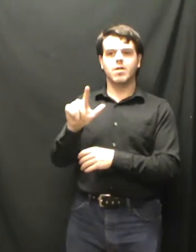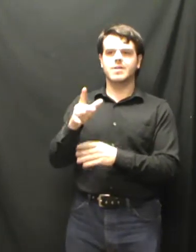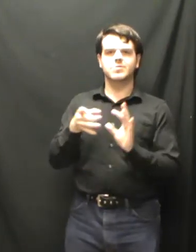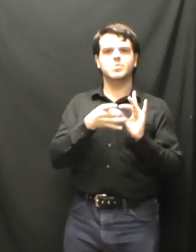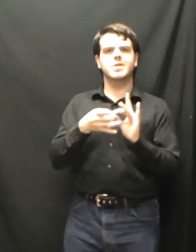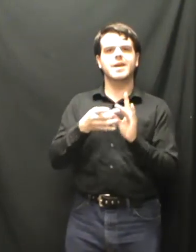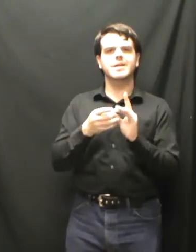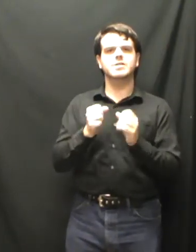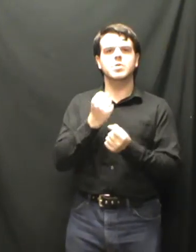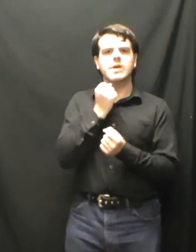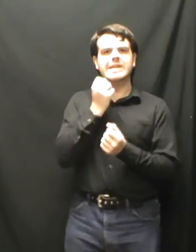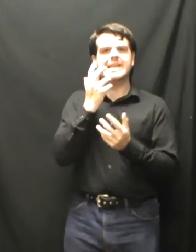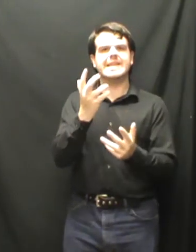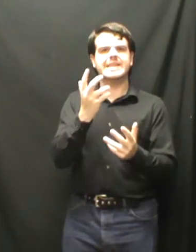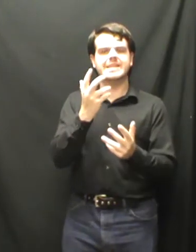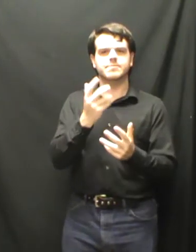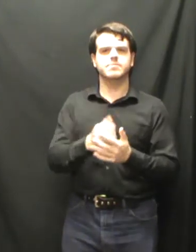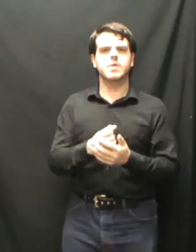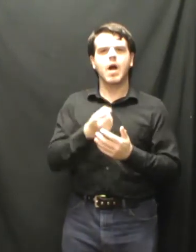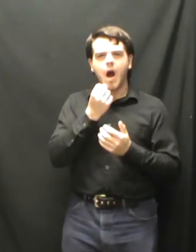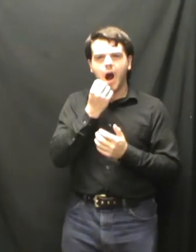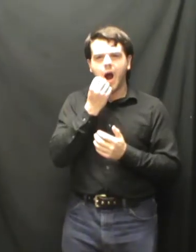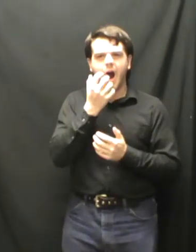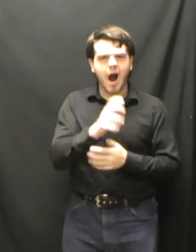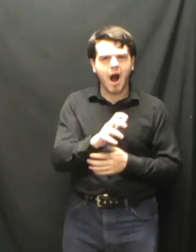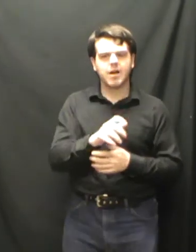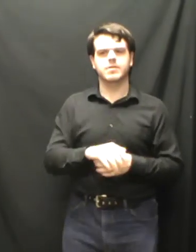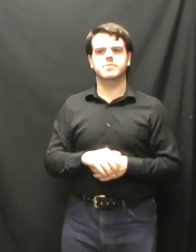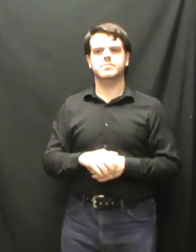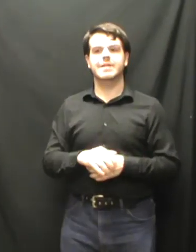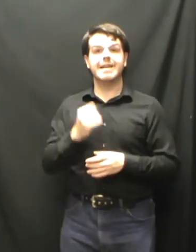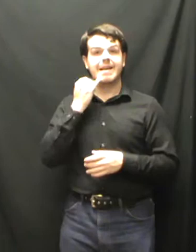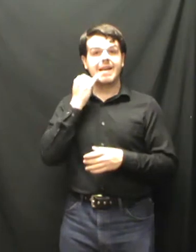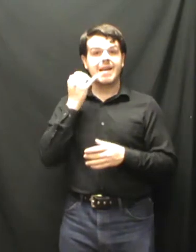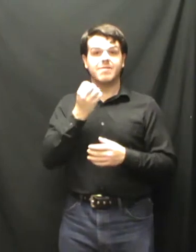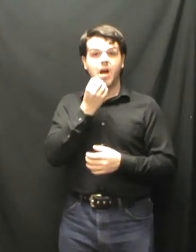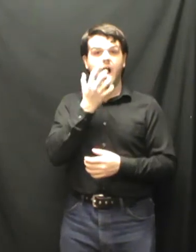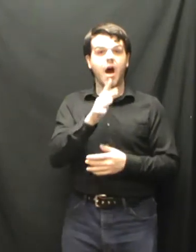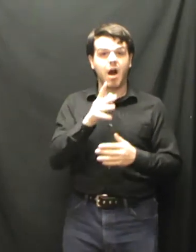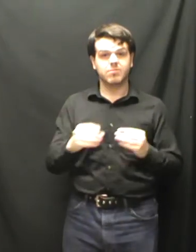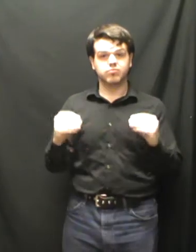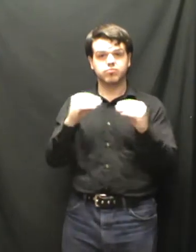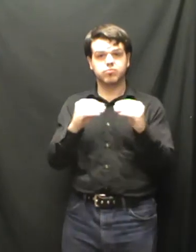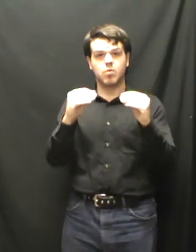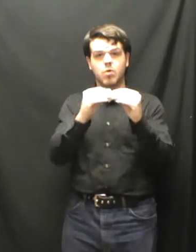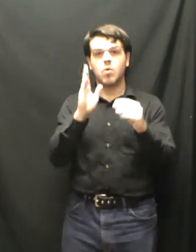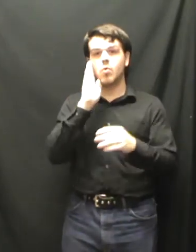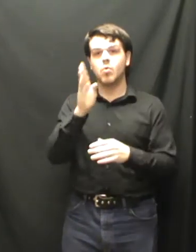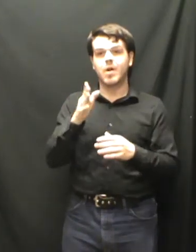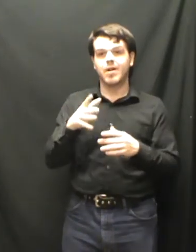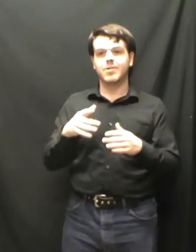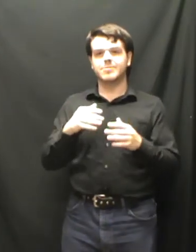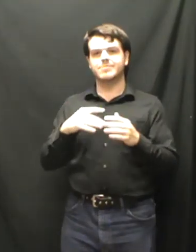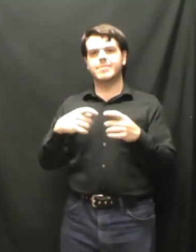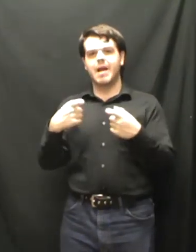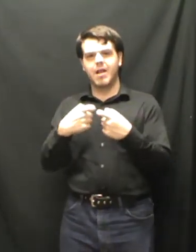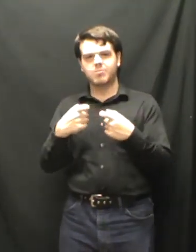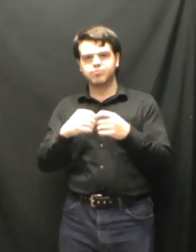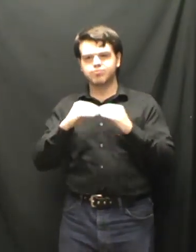heat something. Is it going to conduct the heat or is it going to insulate? We'll talk about that a little later. Then the